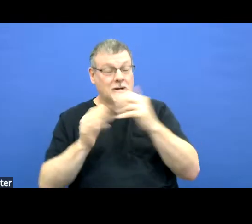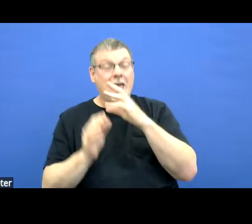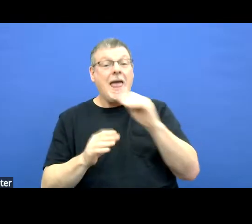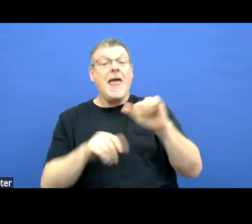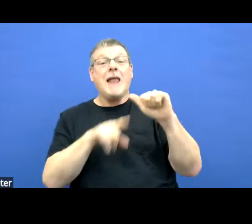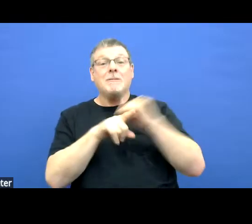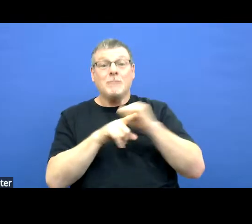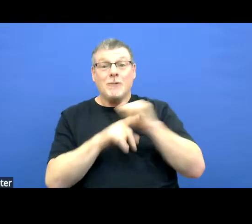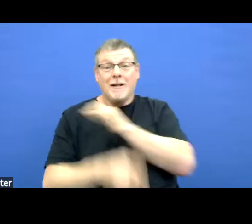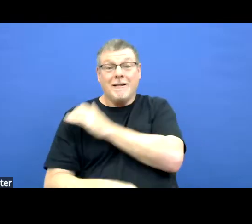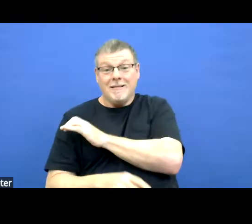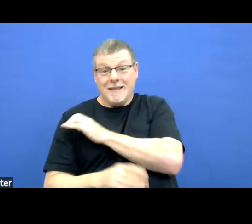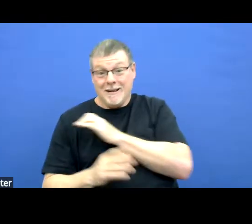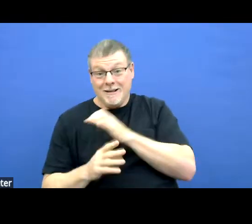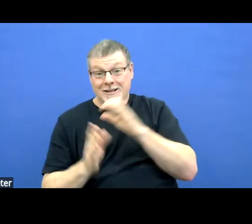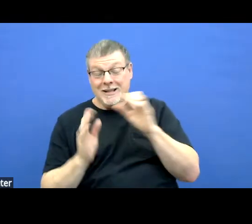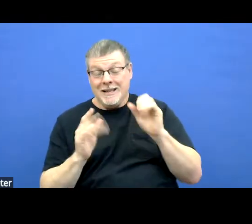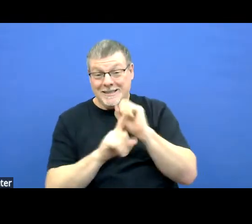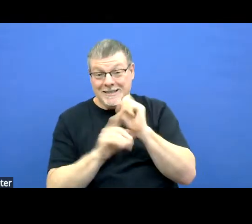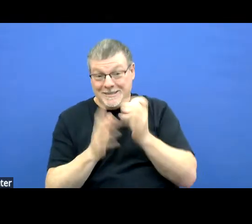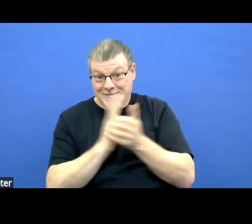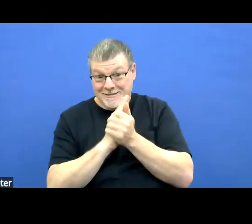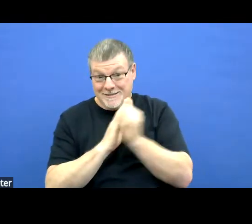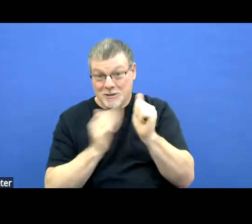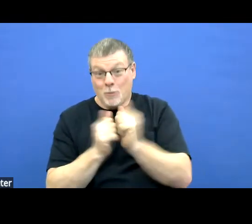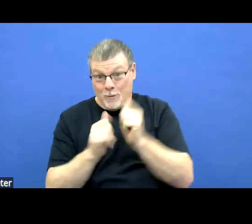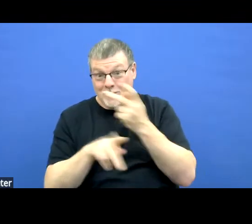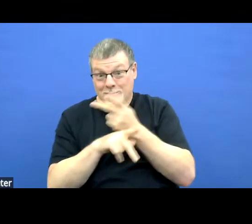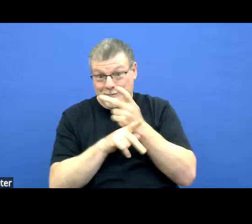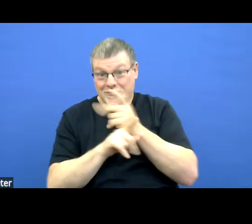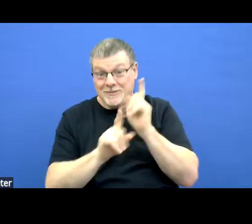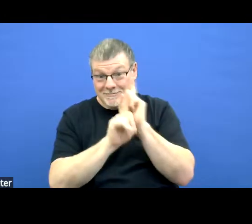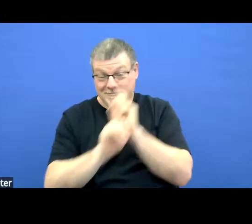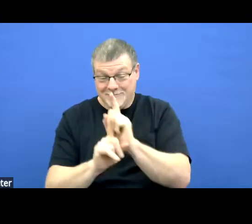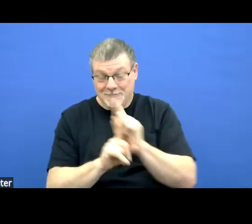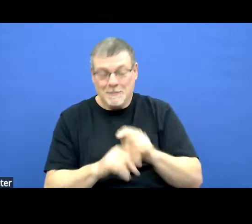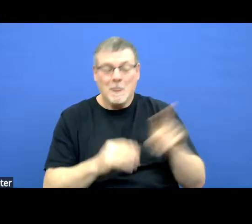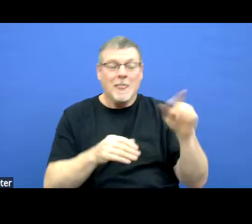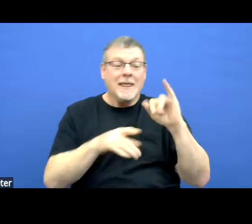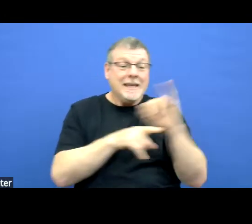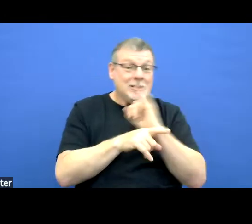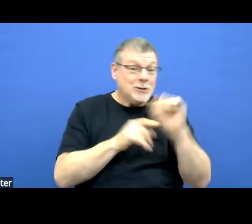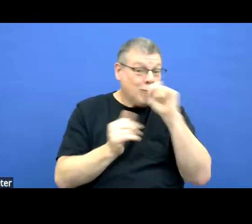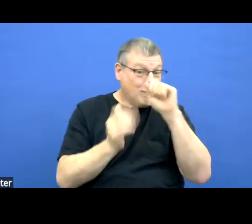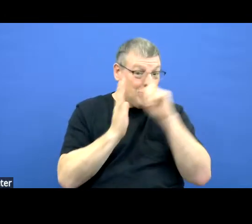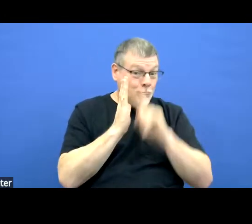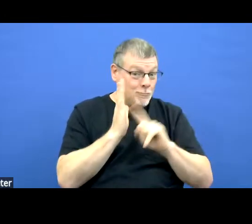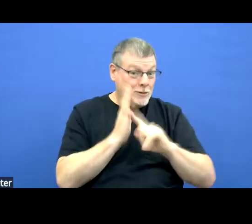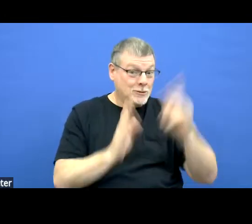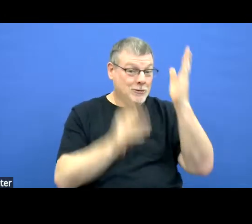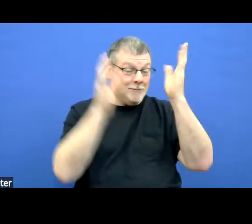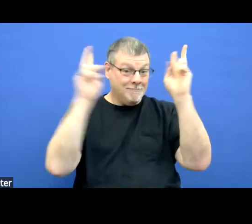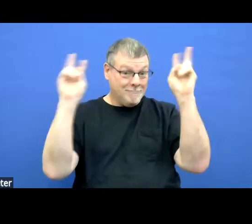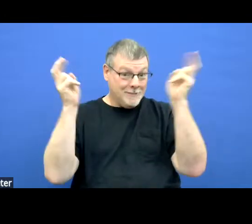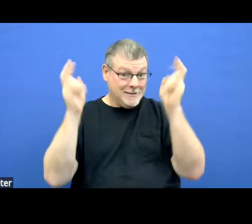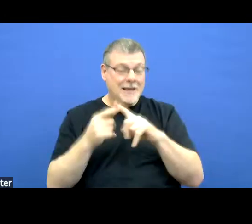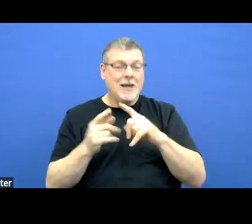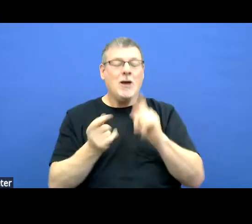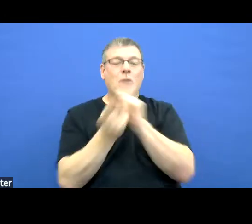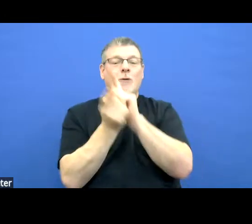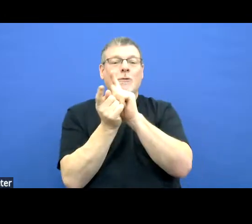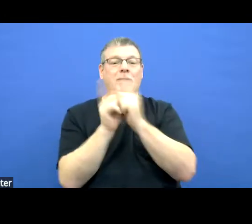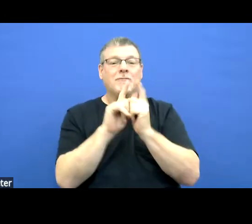clinical skills under supervision. She concluded her internship with a research presentation titled